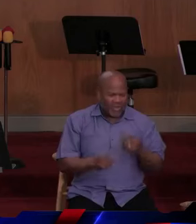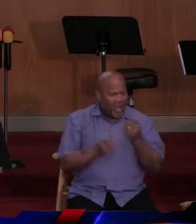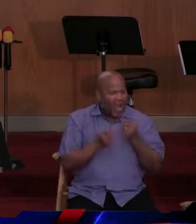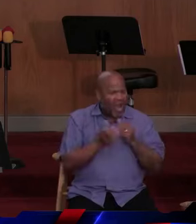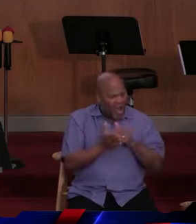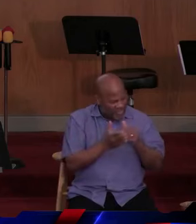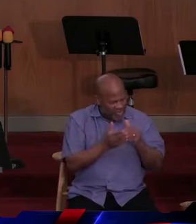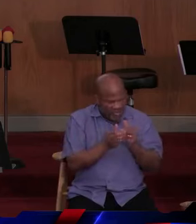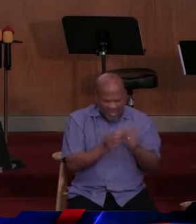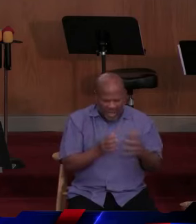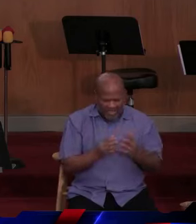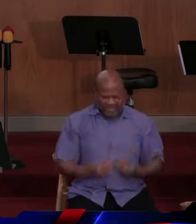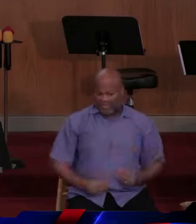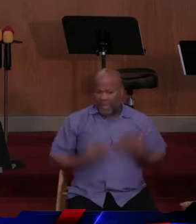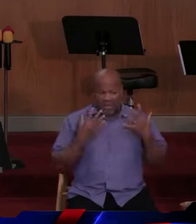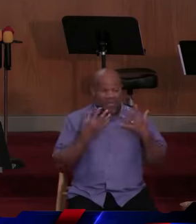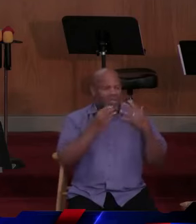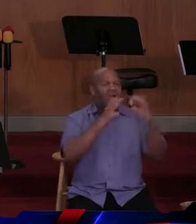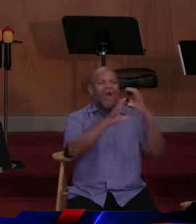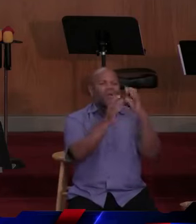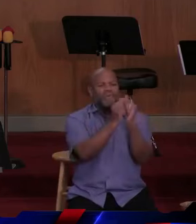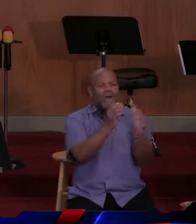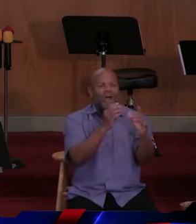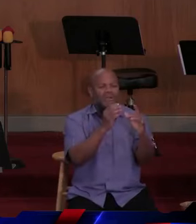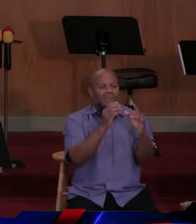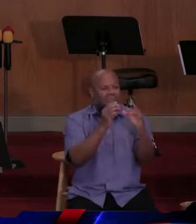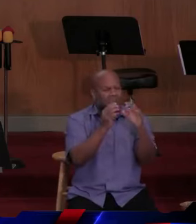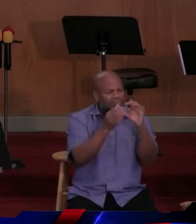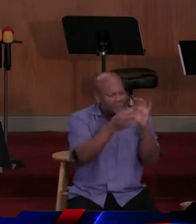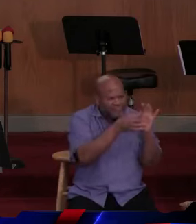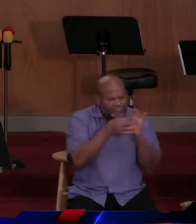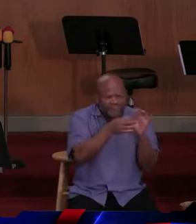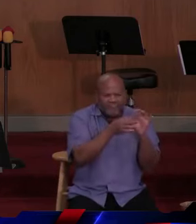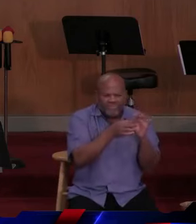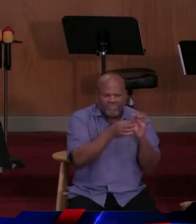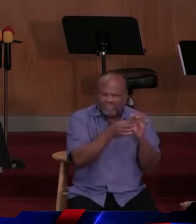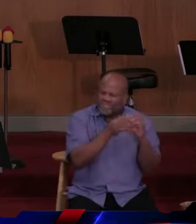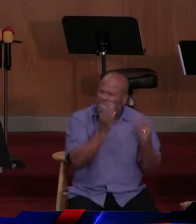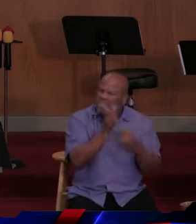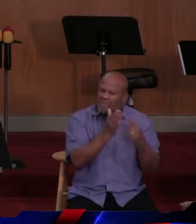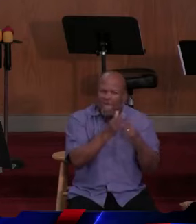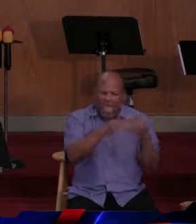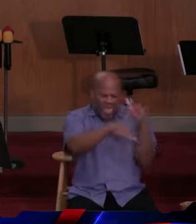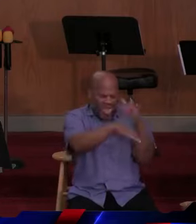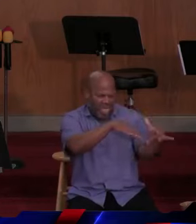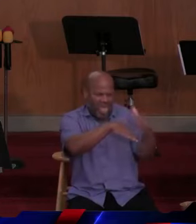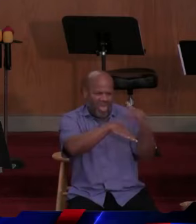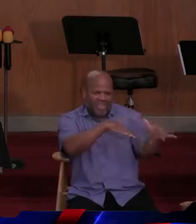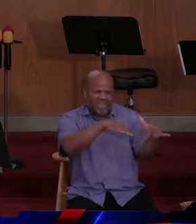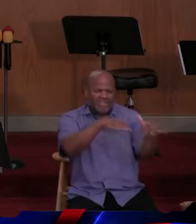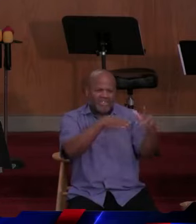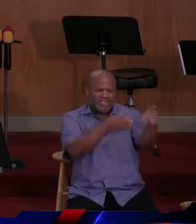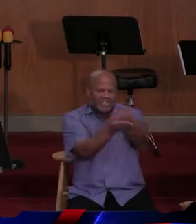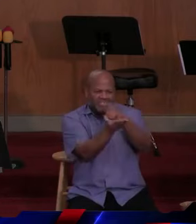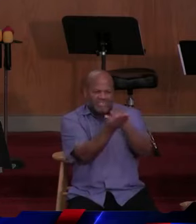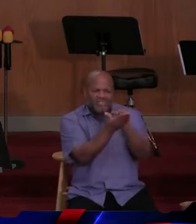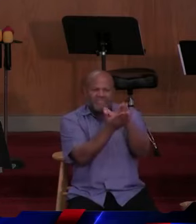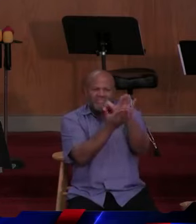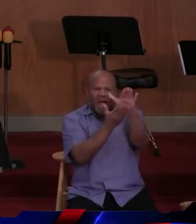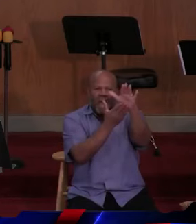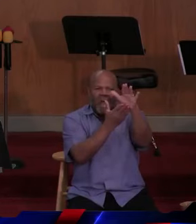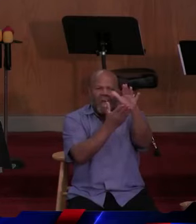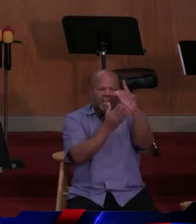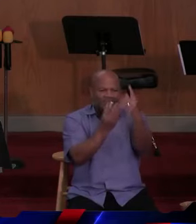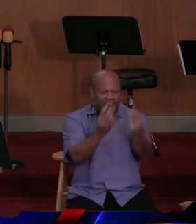Conversation without communication. Togetherness without fellowship. There's an absence of divine revelation. We can be